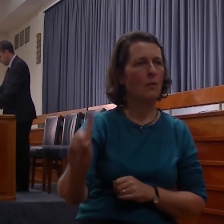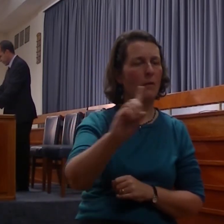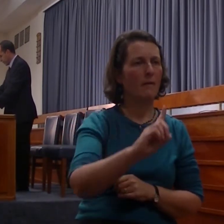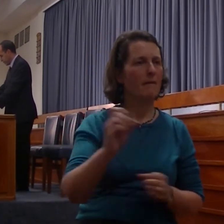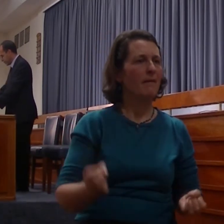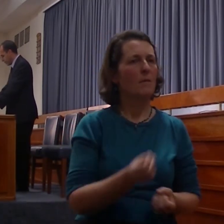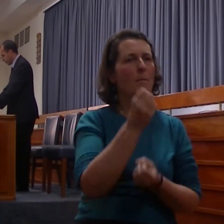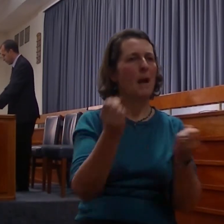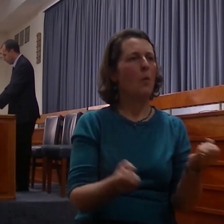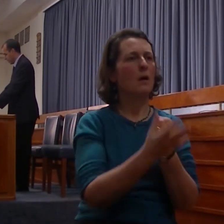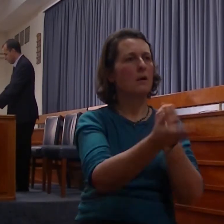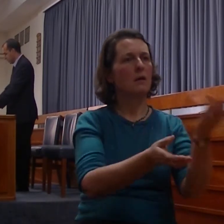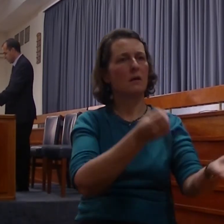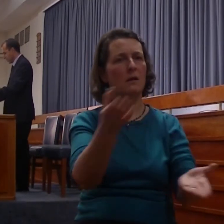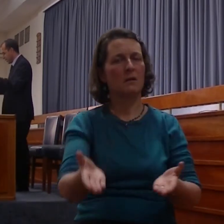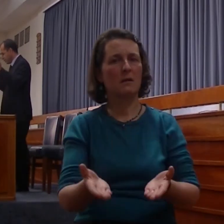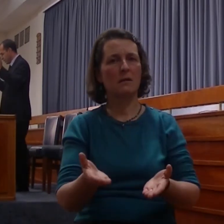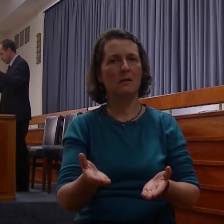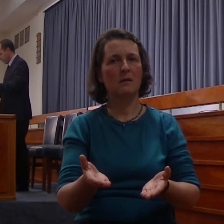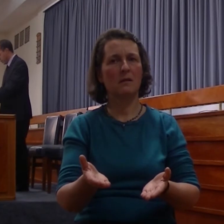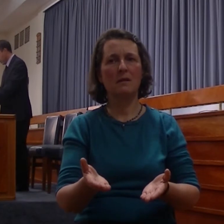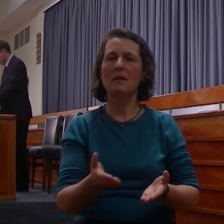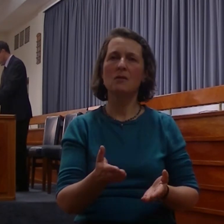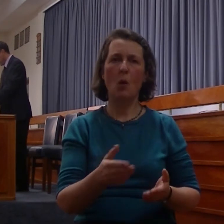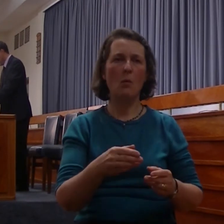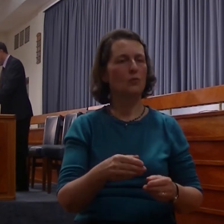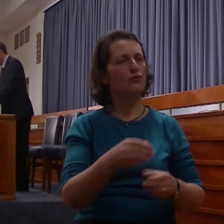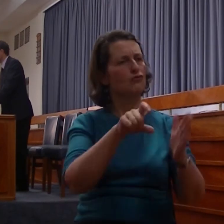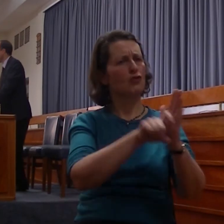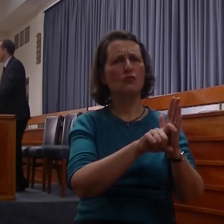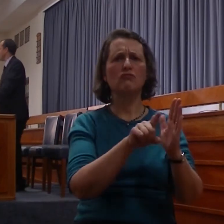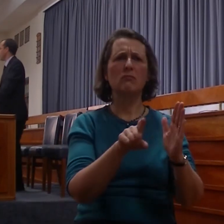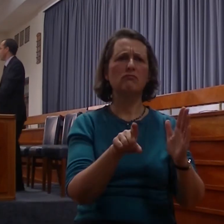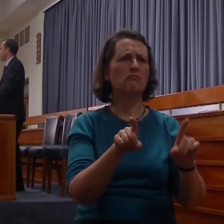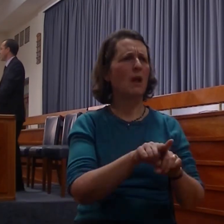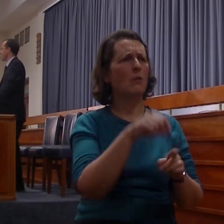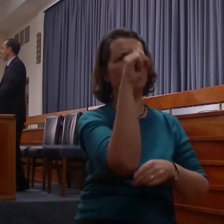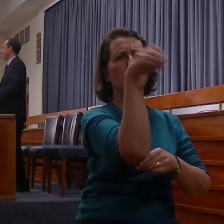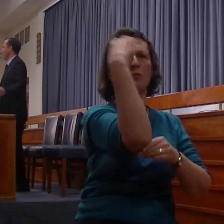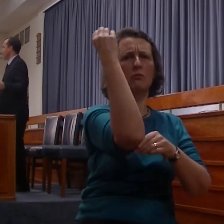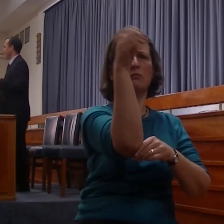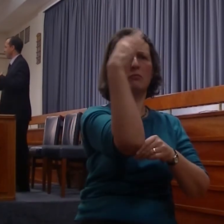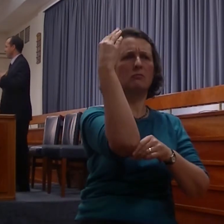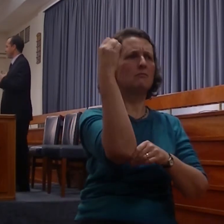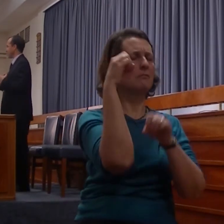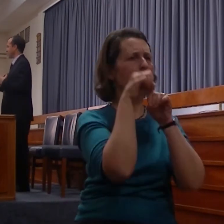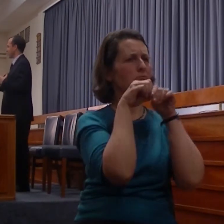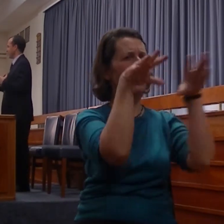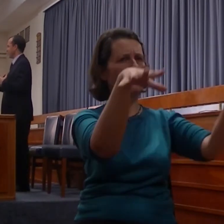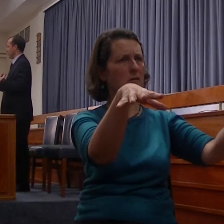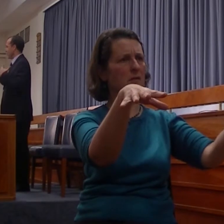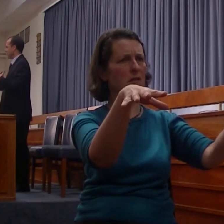Christ walks in the midst of his church to give power to his church. The church must be a